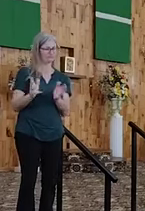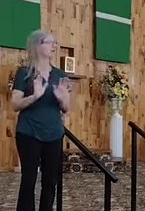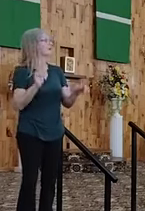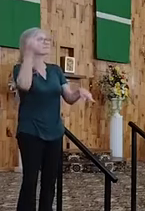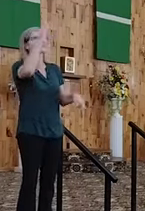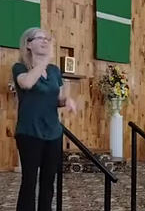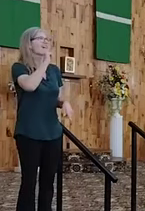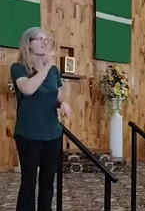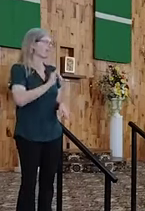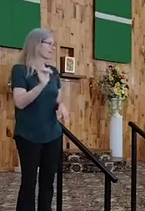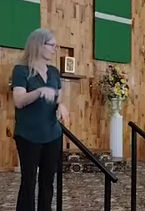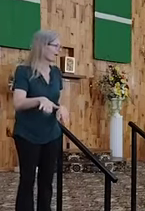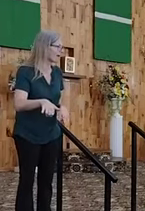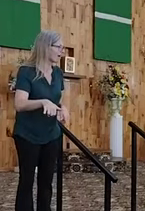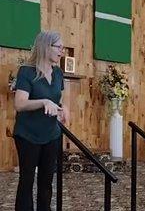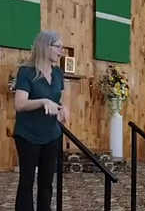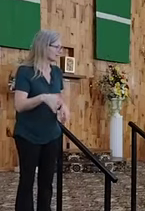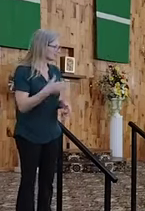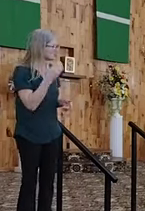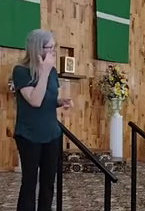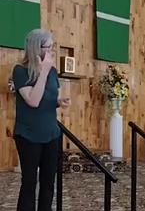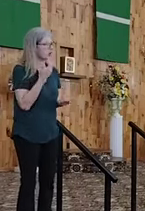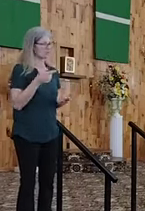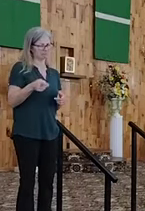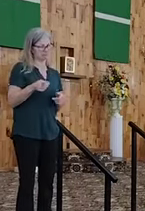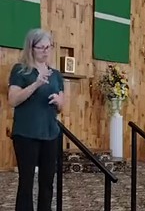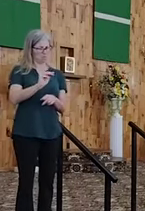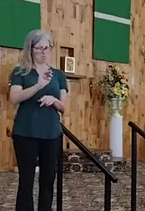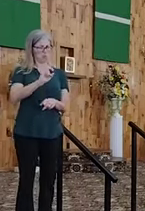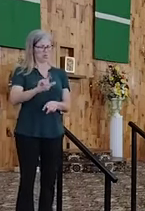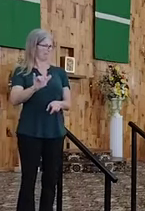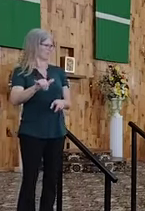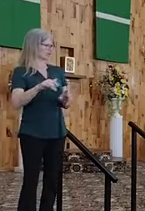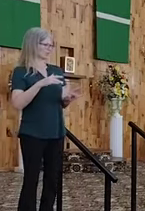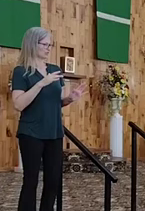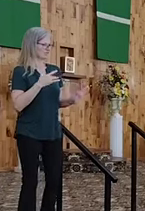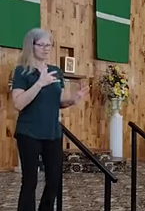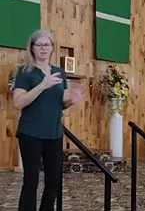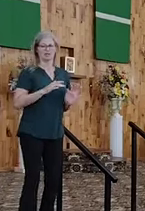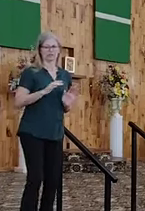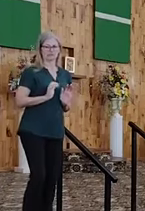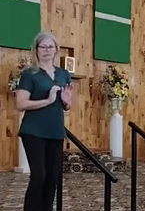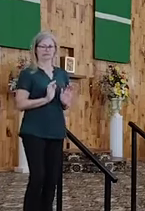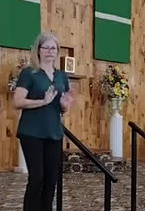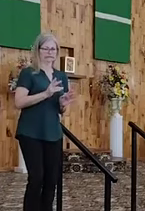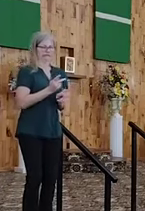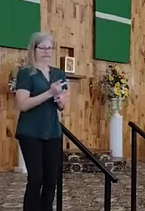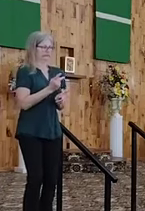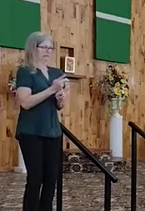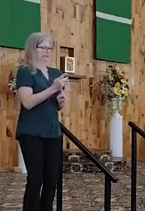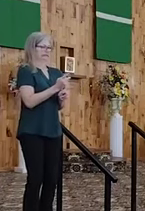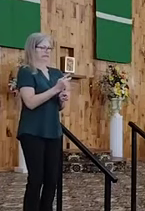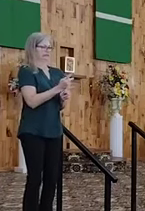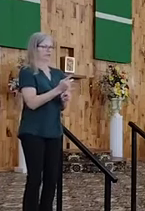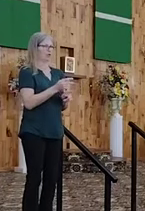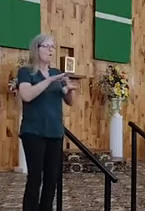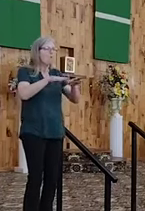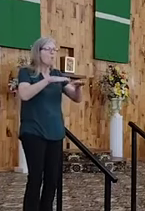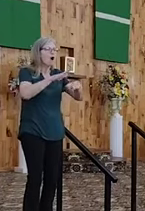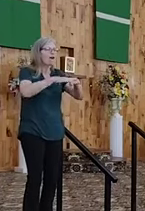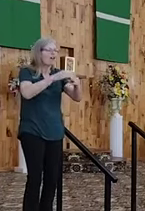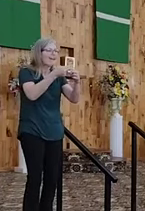So you walk on eggshells. Isn't that true? When someone is moody, someone is temperamental, you're not sure what to